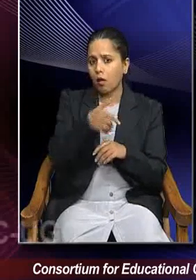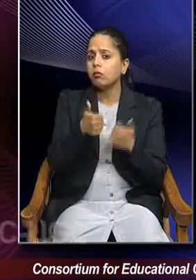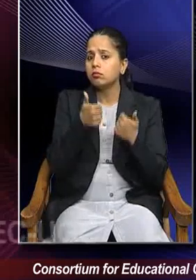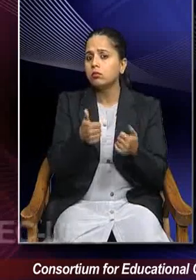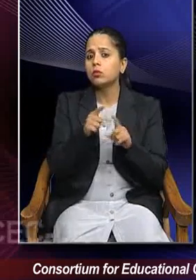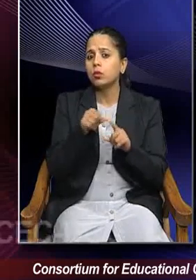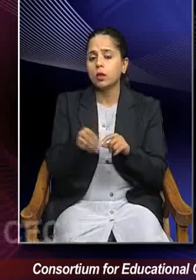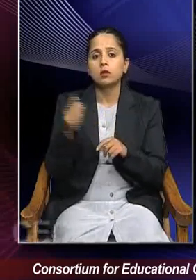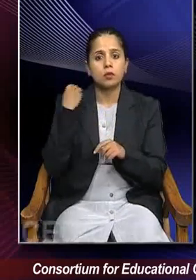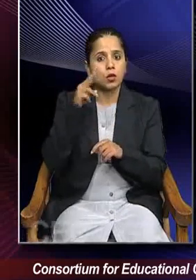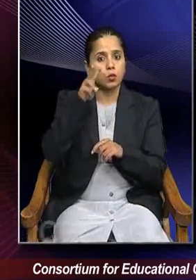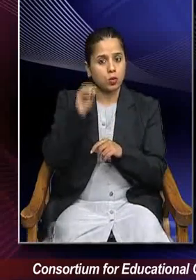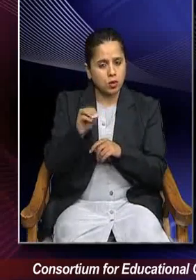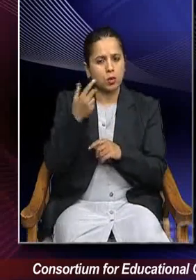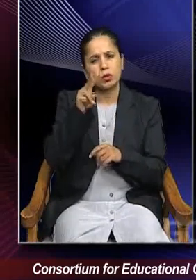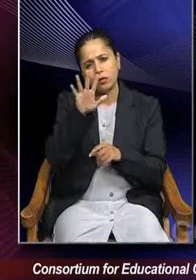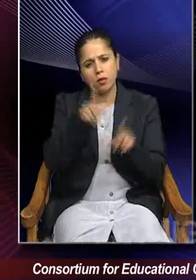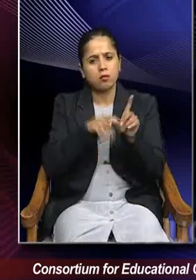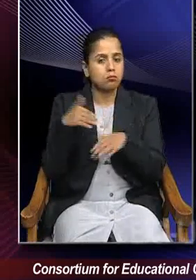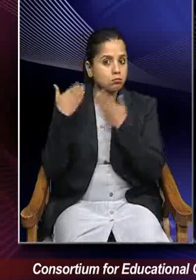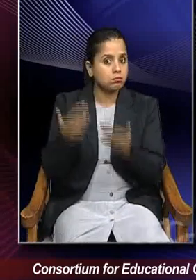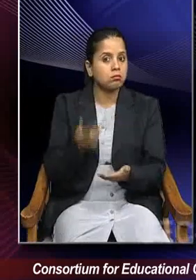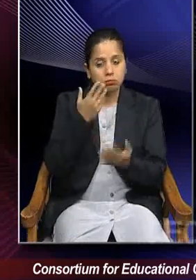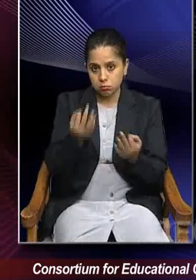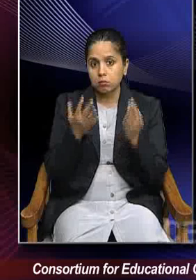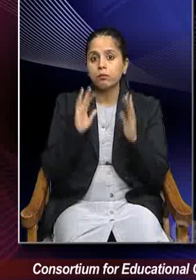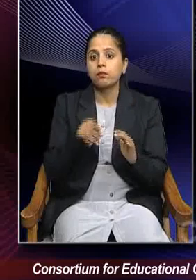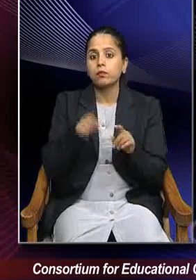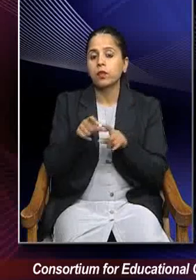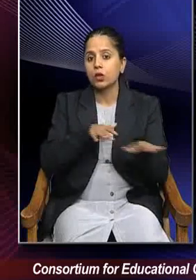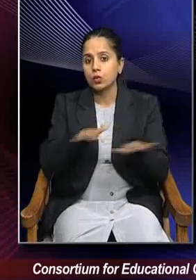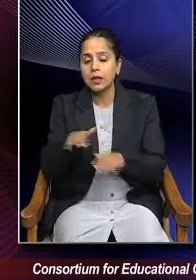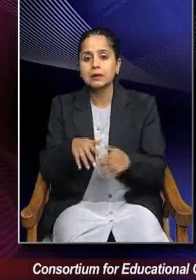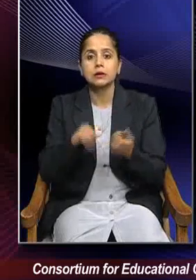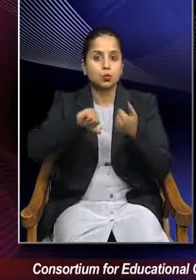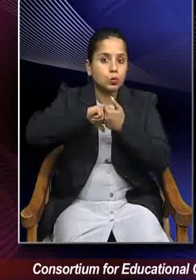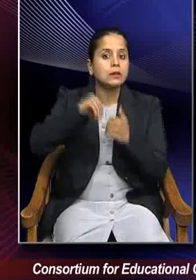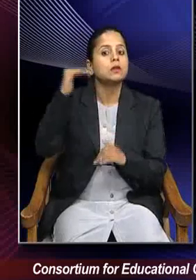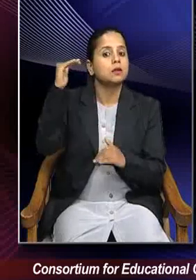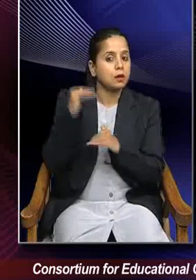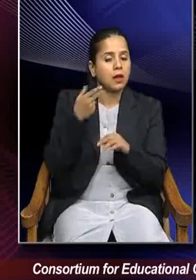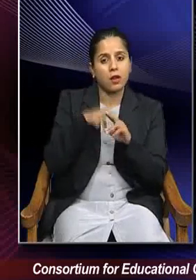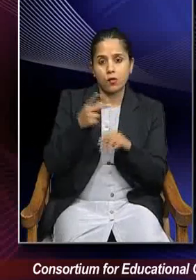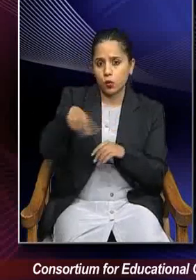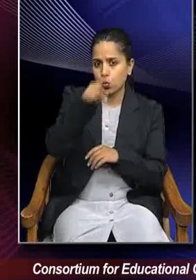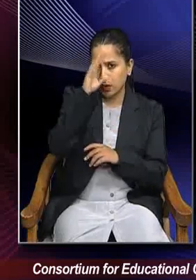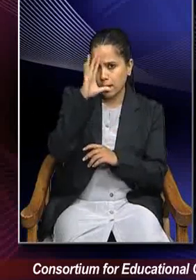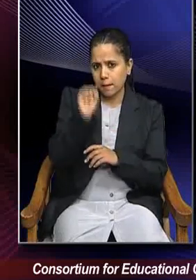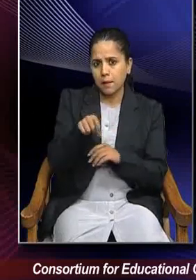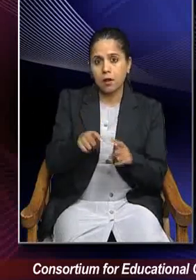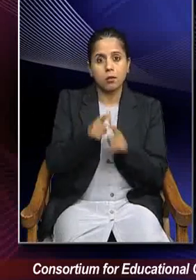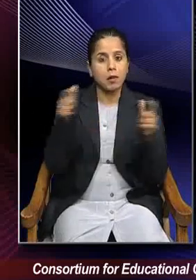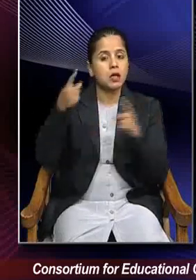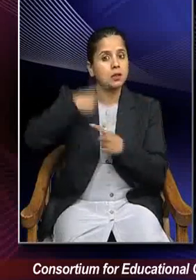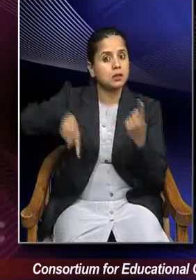the last 20-25 years as far as disaster risk reduction. For example, if you remember the major cyclone